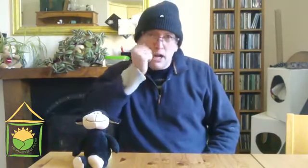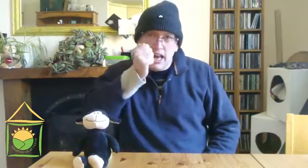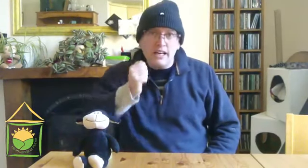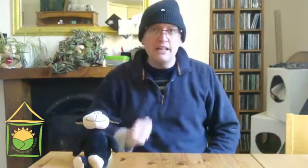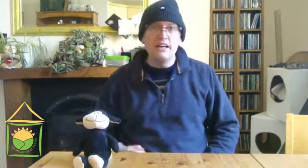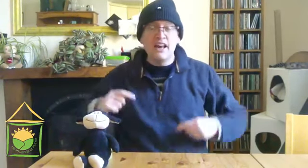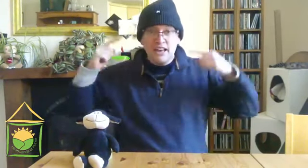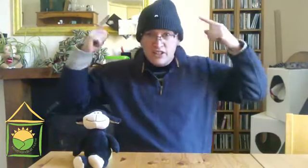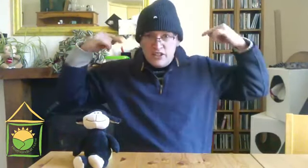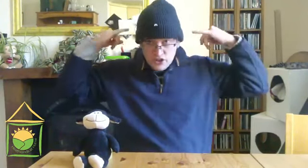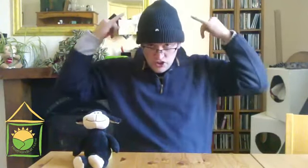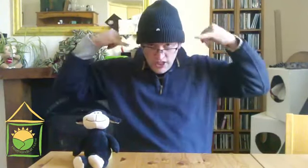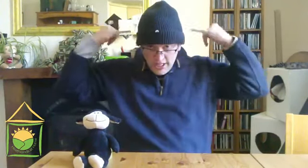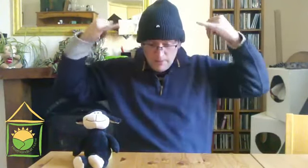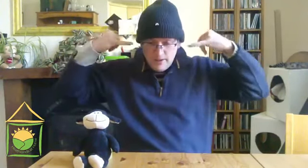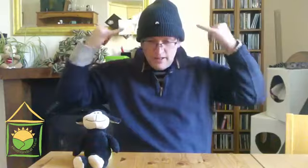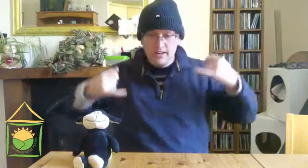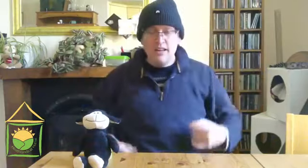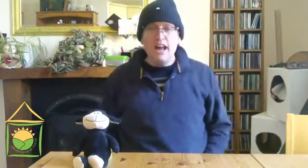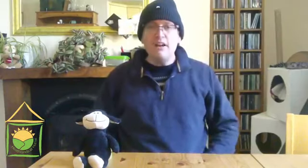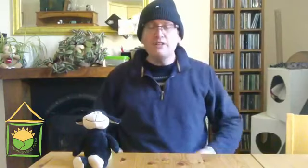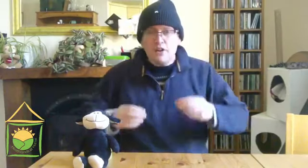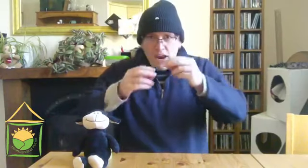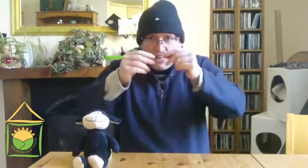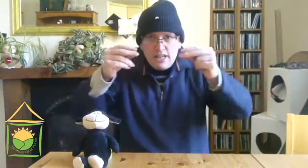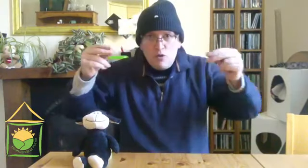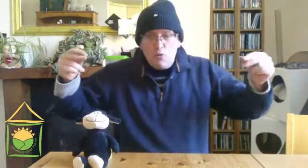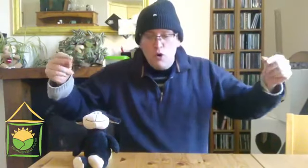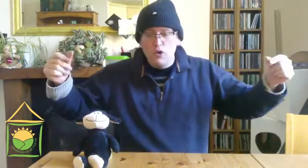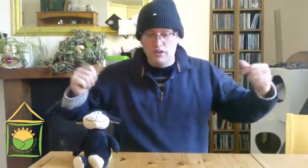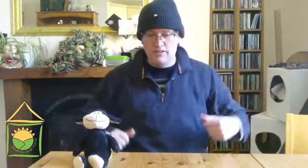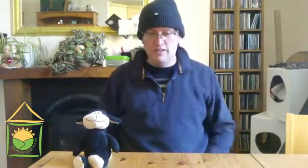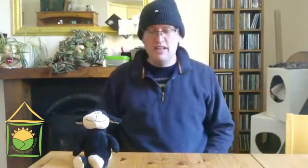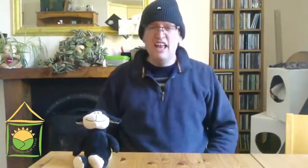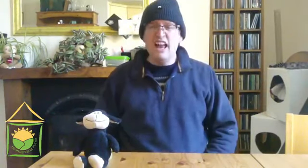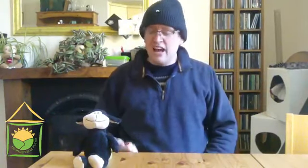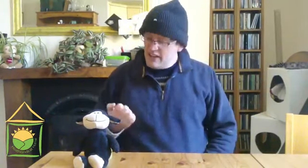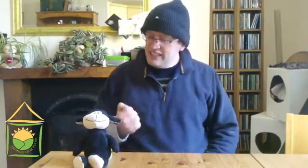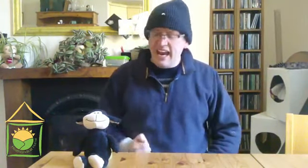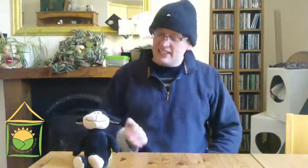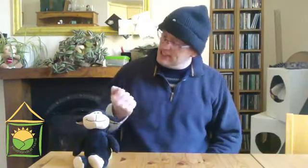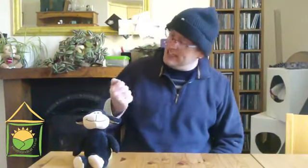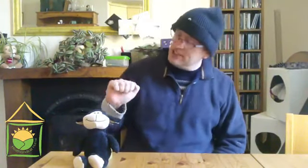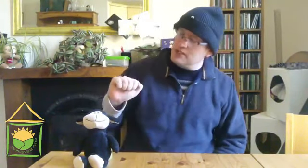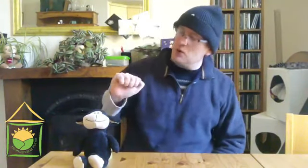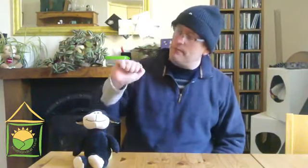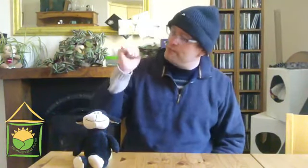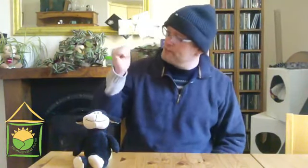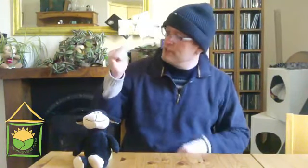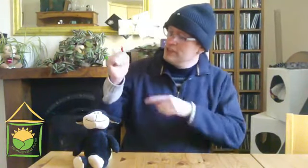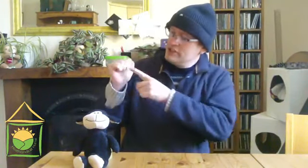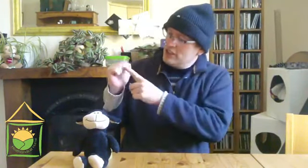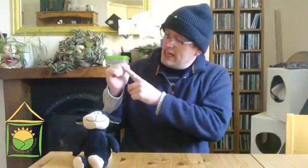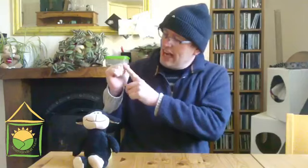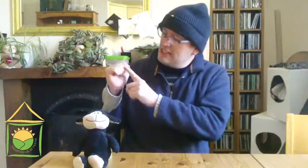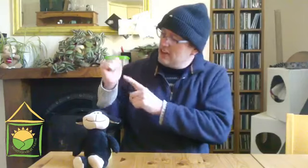black sheep, have you any wool? And then yes is this one. So you've got your hand like this